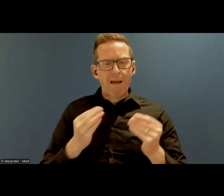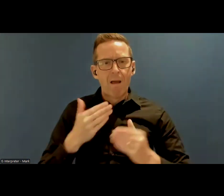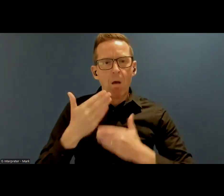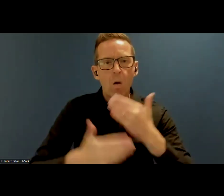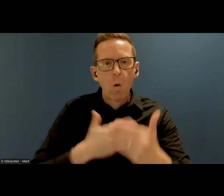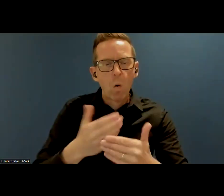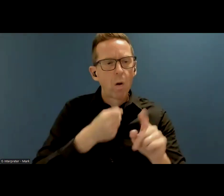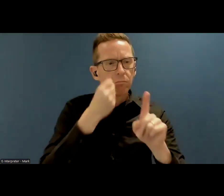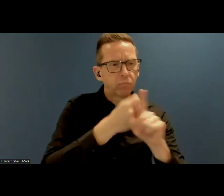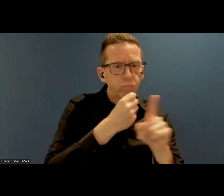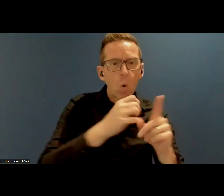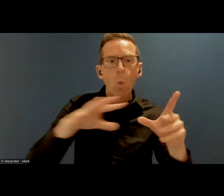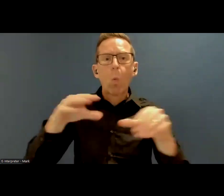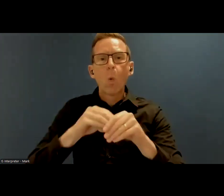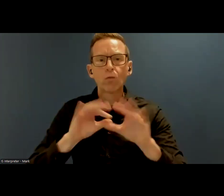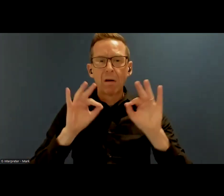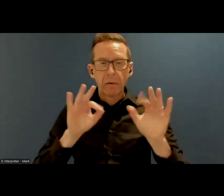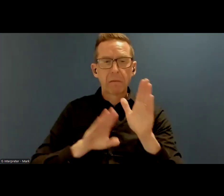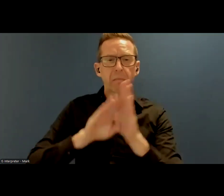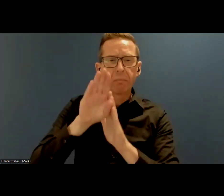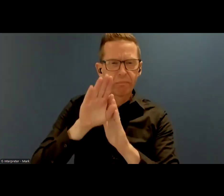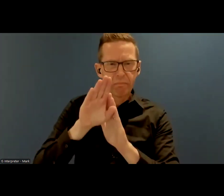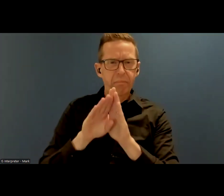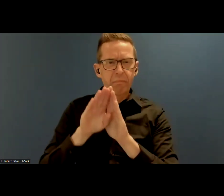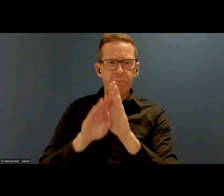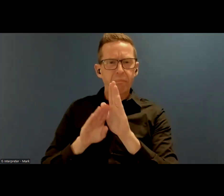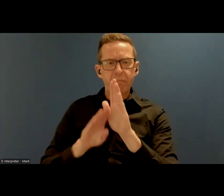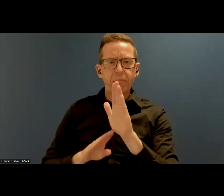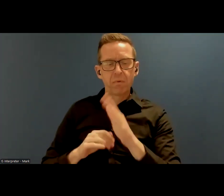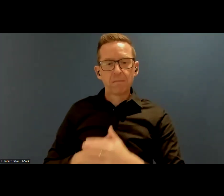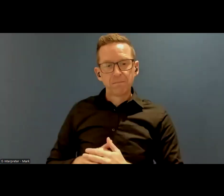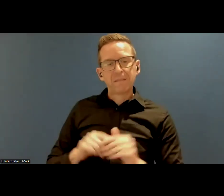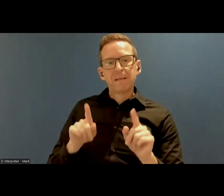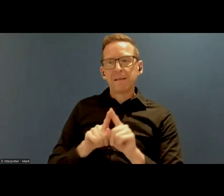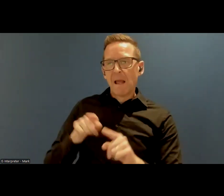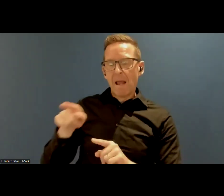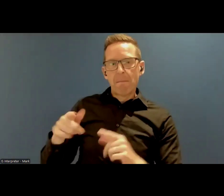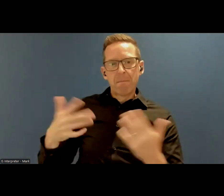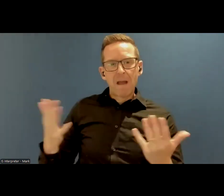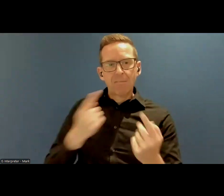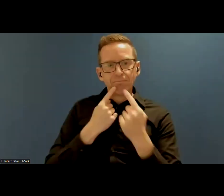think one of the most alarming things which was mentioned by way of an anecdote was that you have the